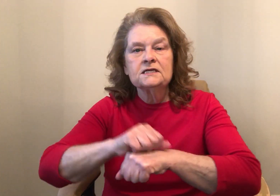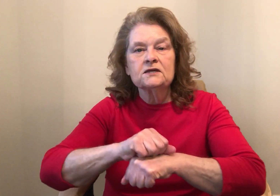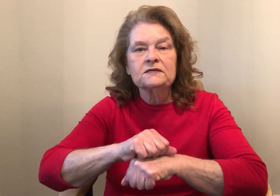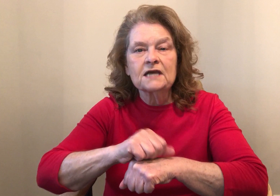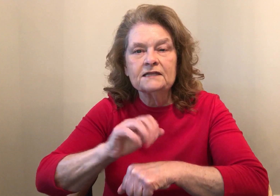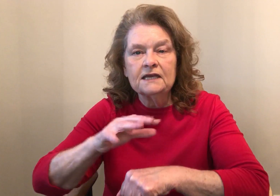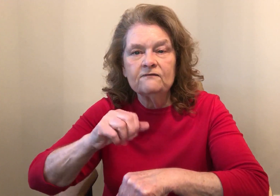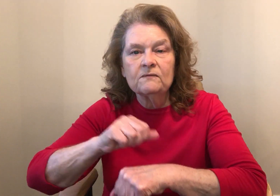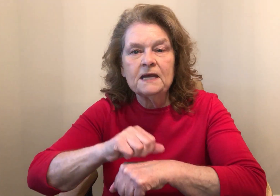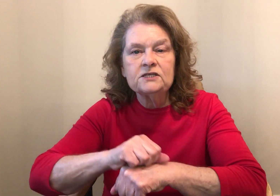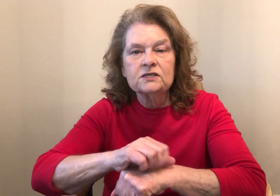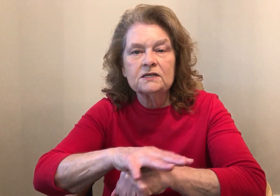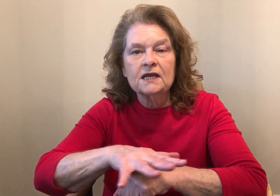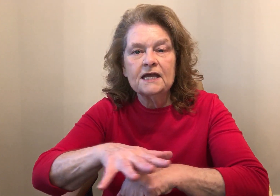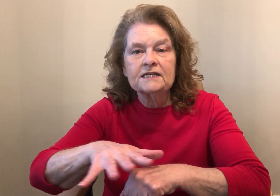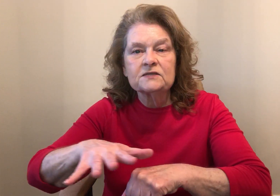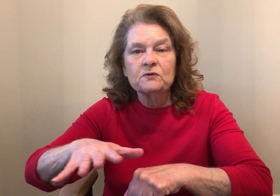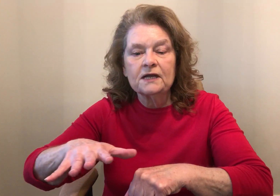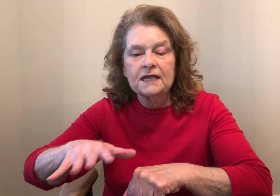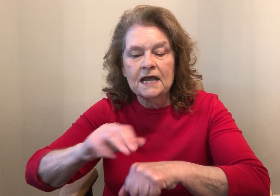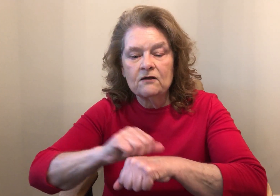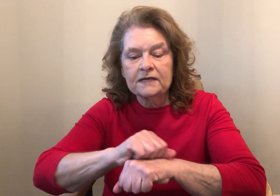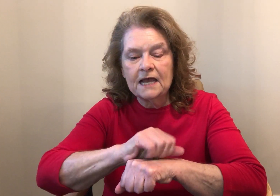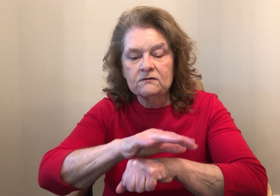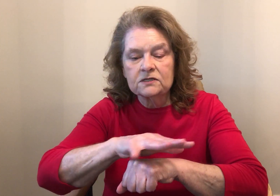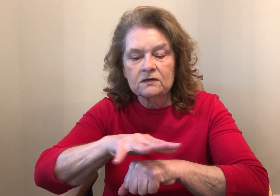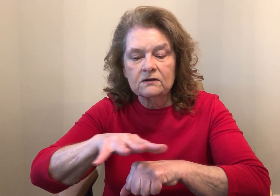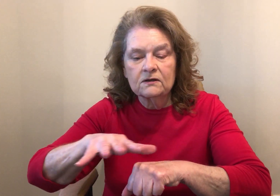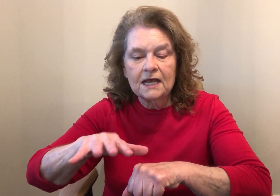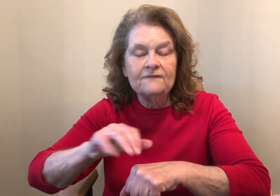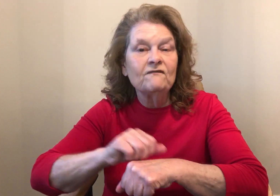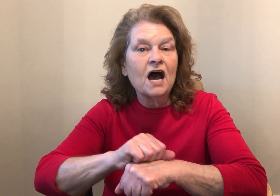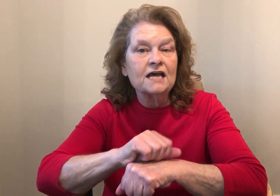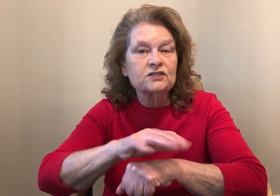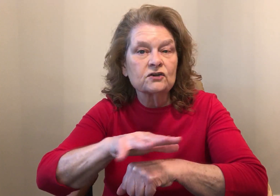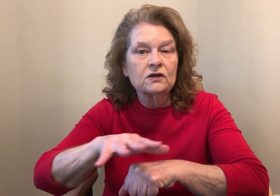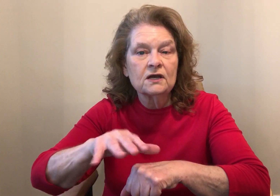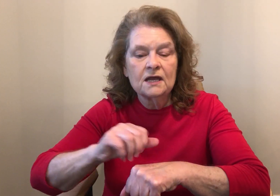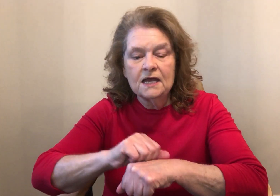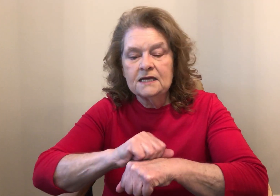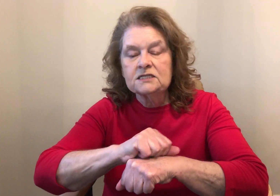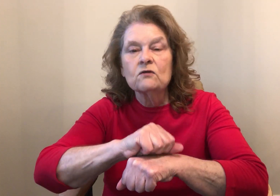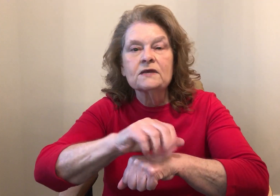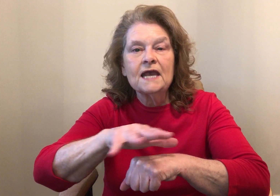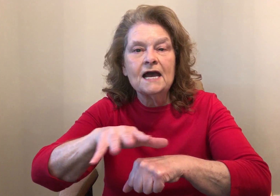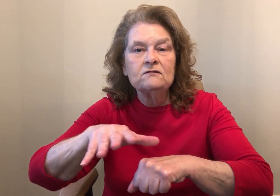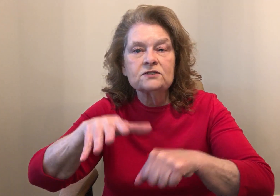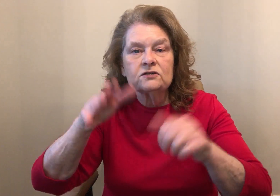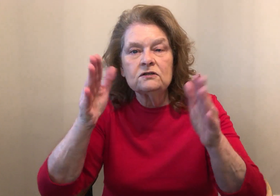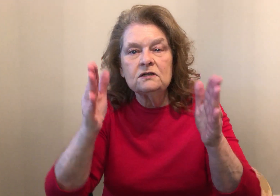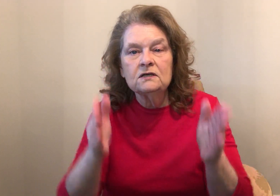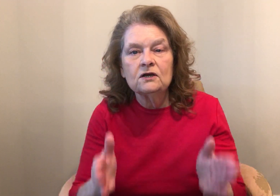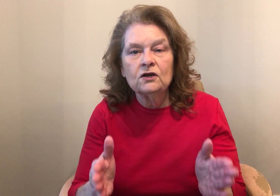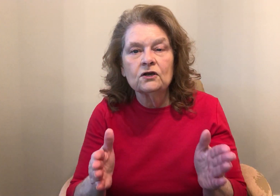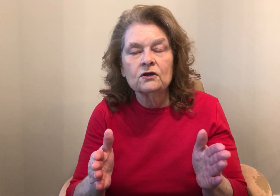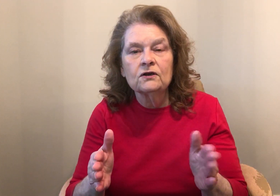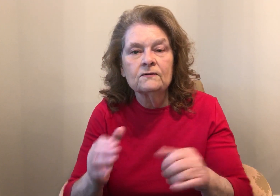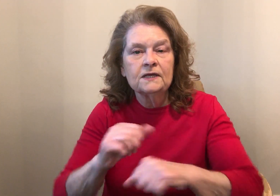So he's got the information and it's spreading out. Counselor. Advisor. So counselor. This